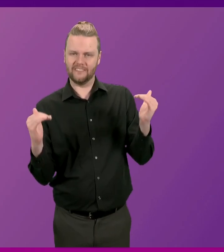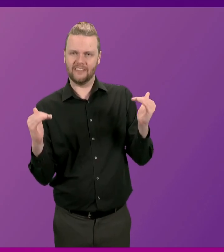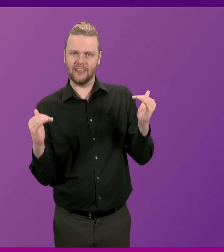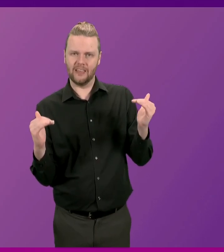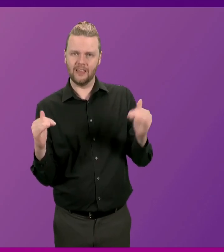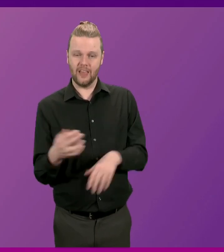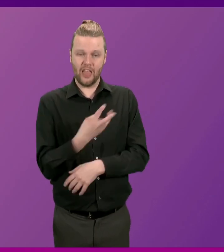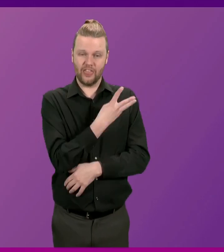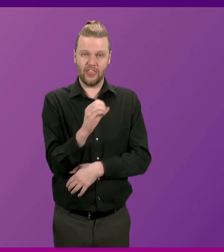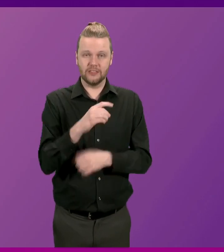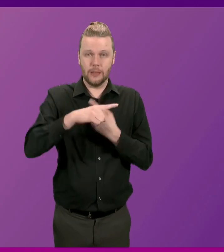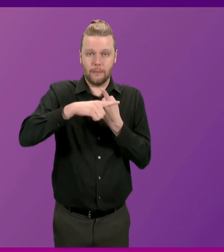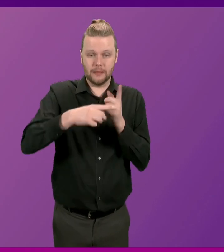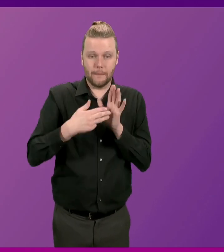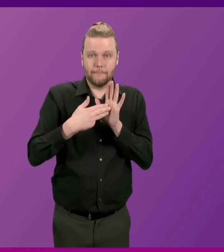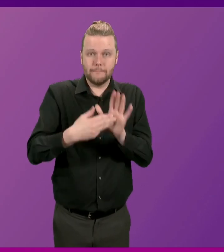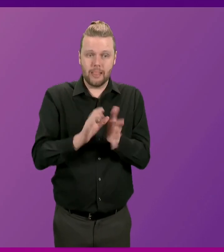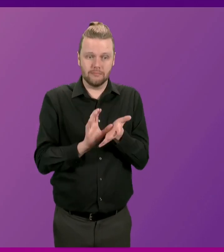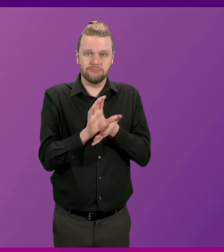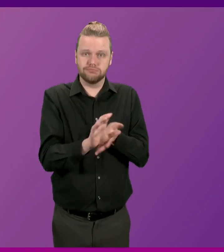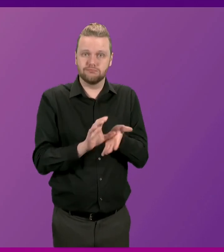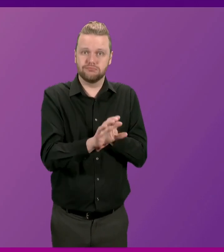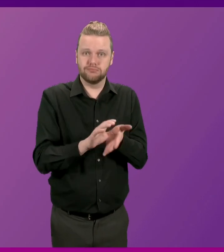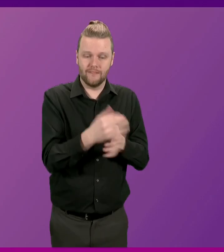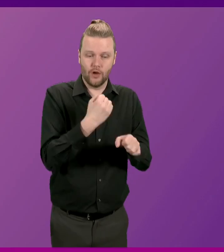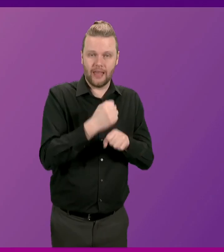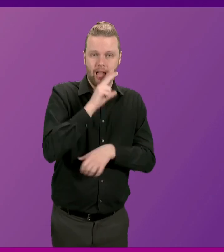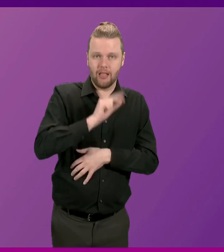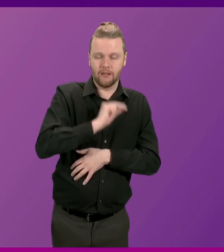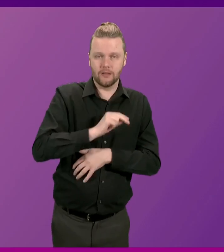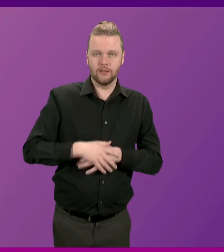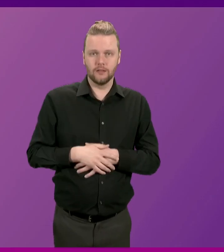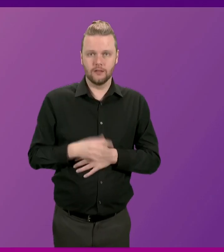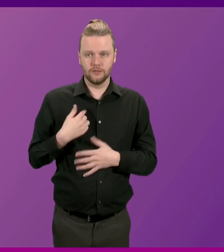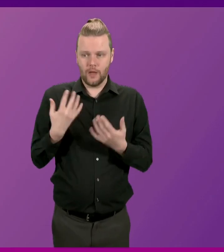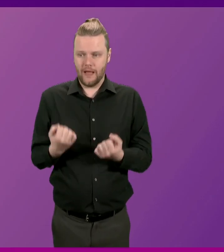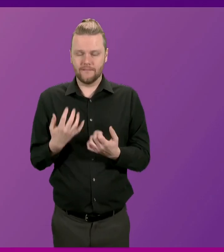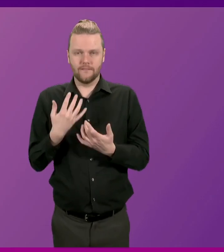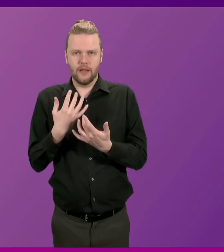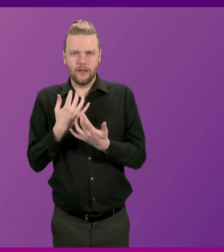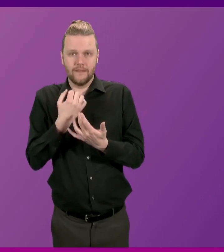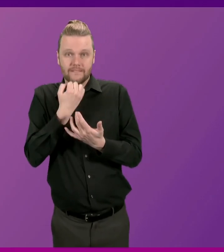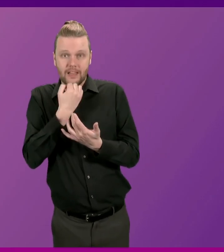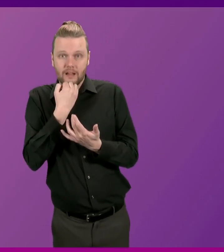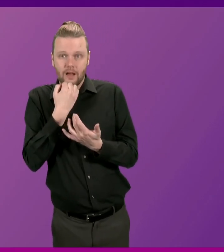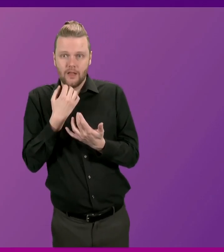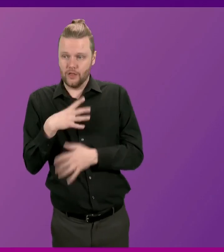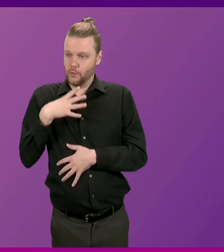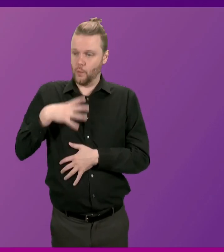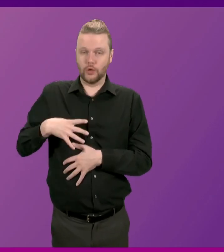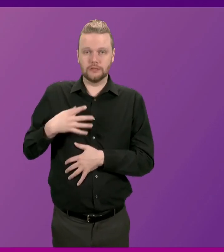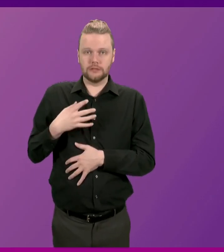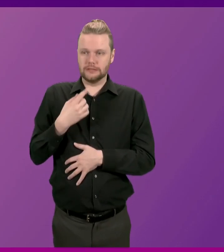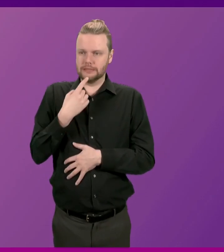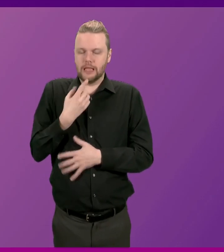30 plus million pounds a year being spent on Gaelic. Do you have a figure that you would like to